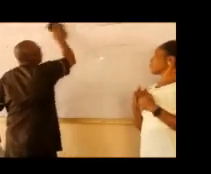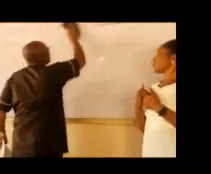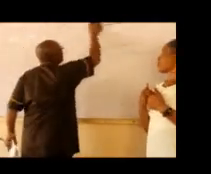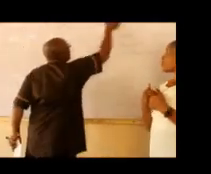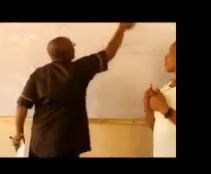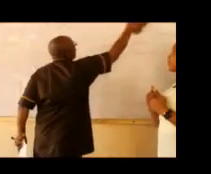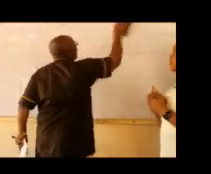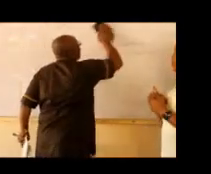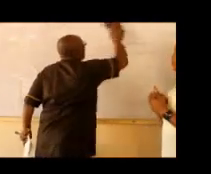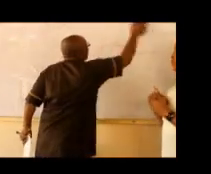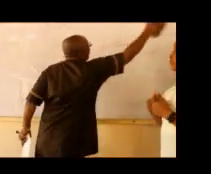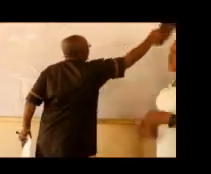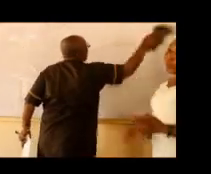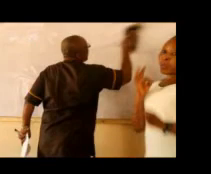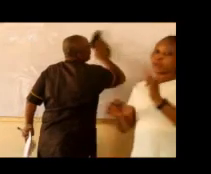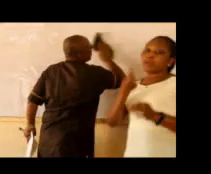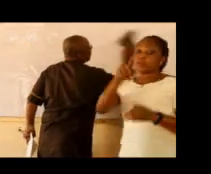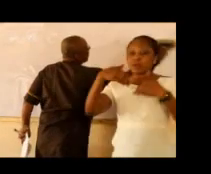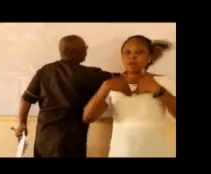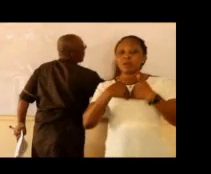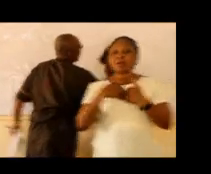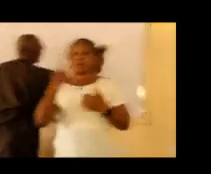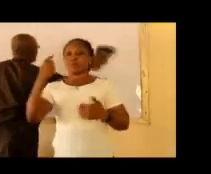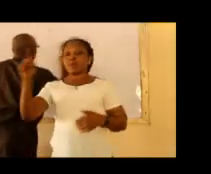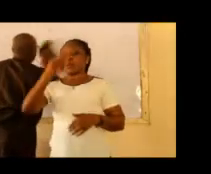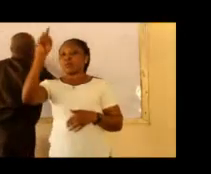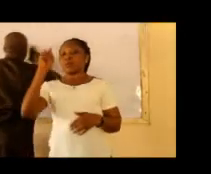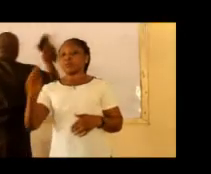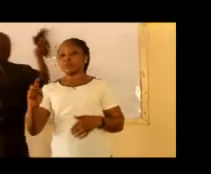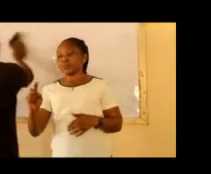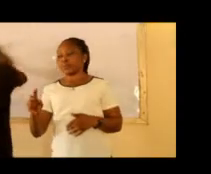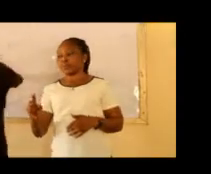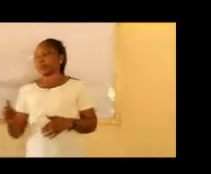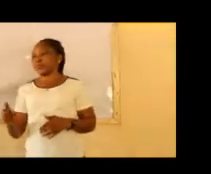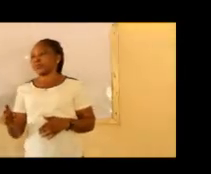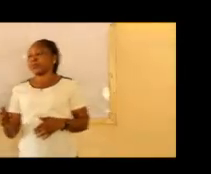the topic, the question,